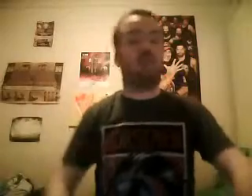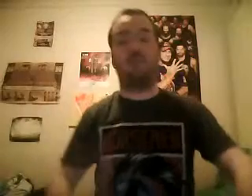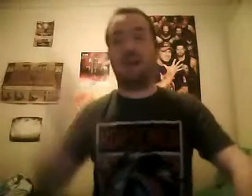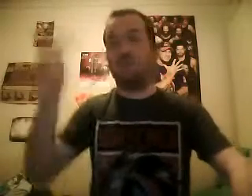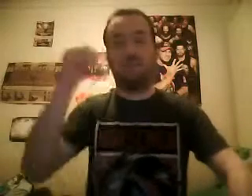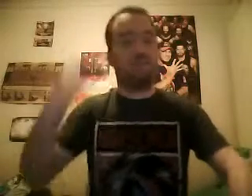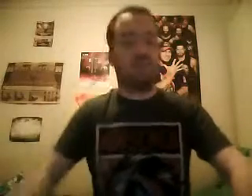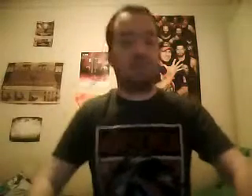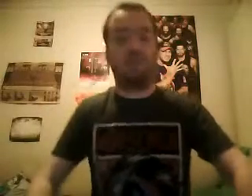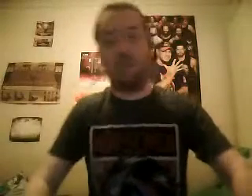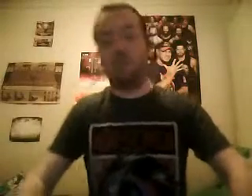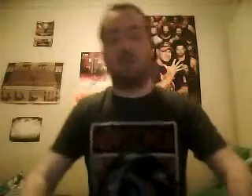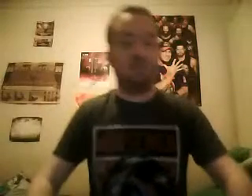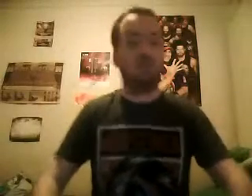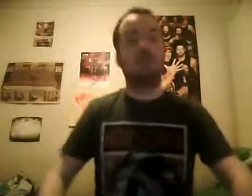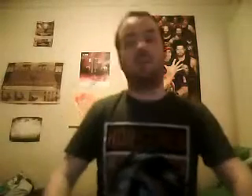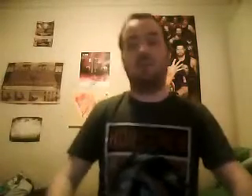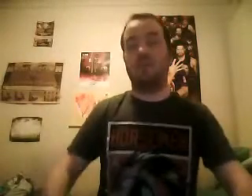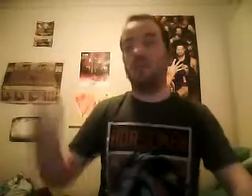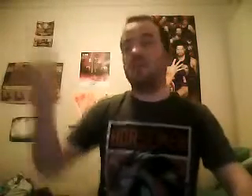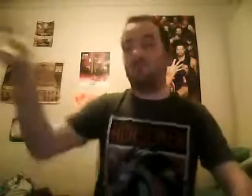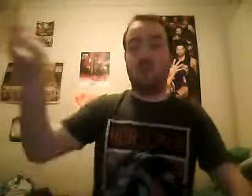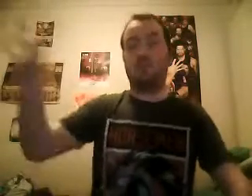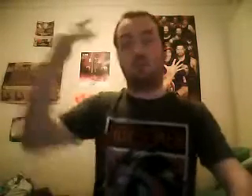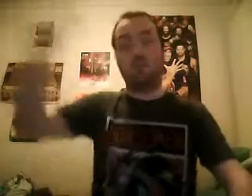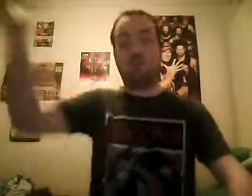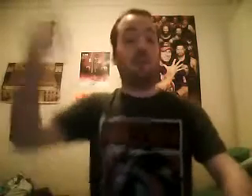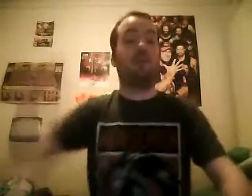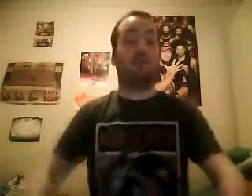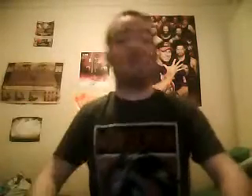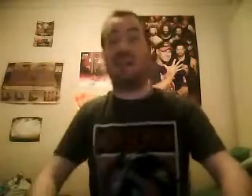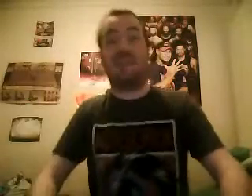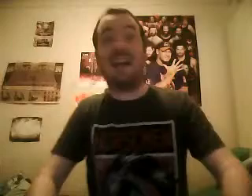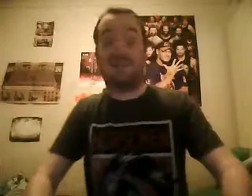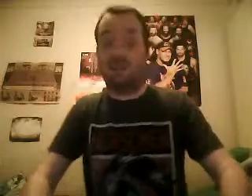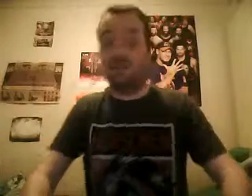a match since becoming the champion. So at least people should be grateful about that at least.